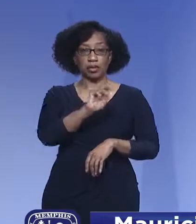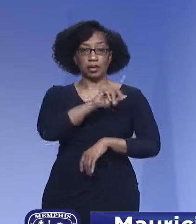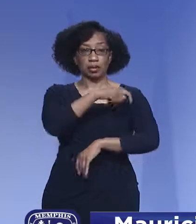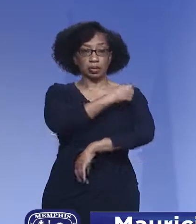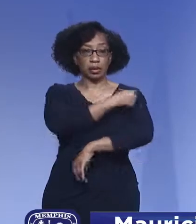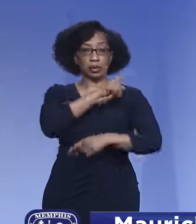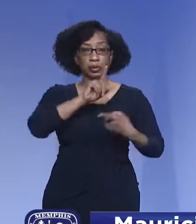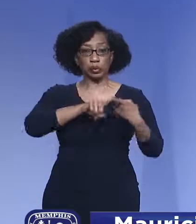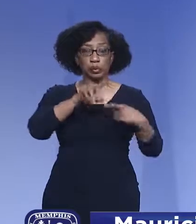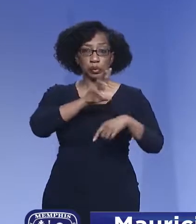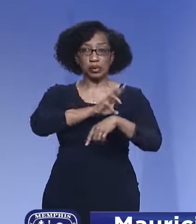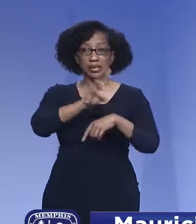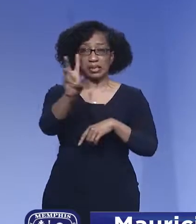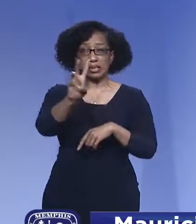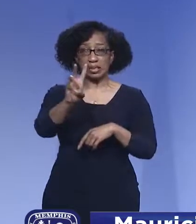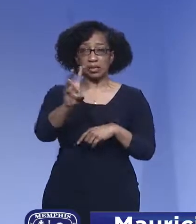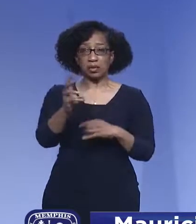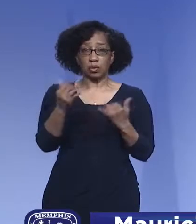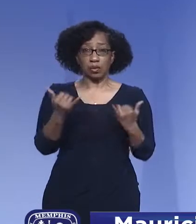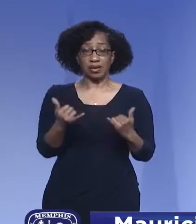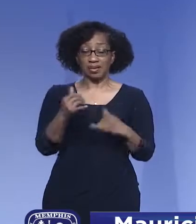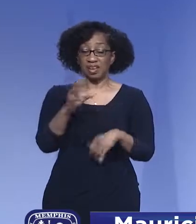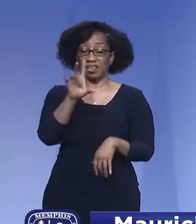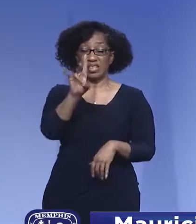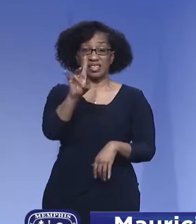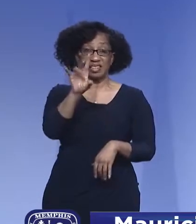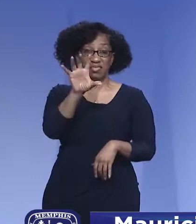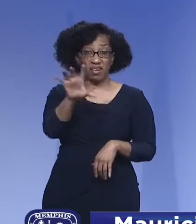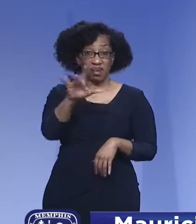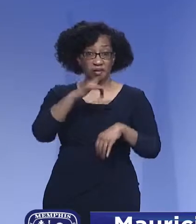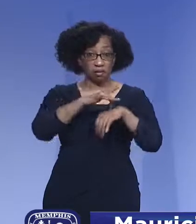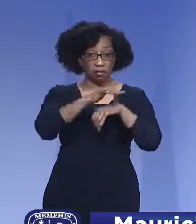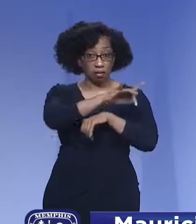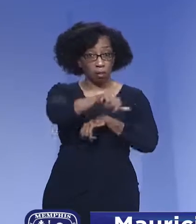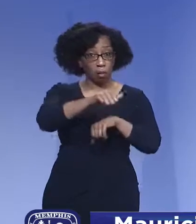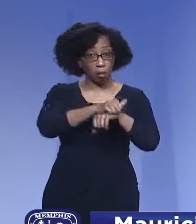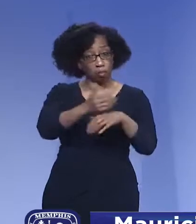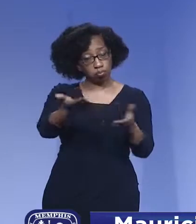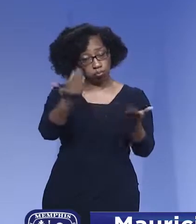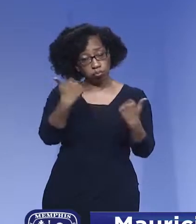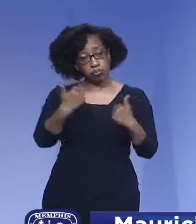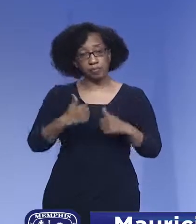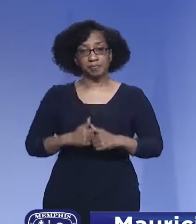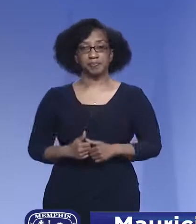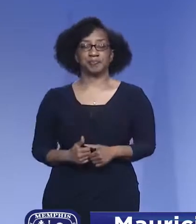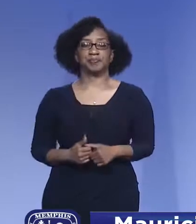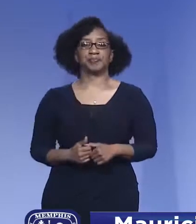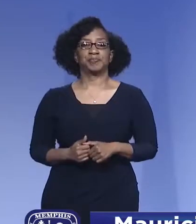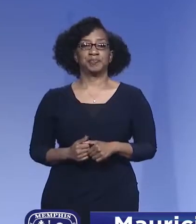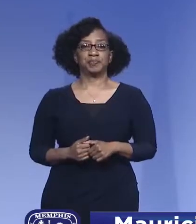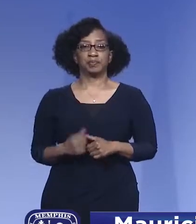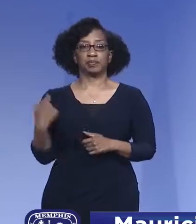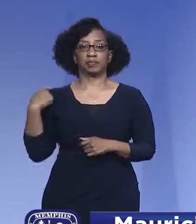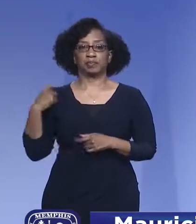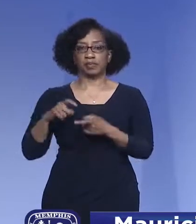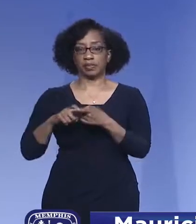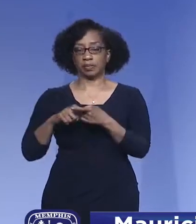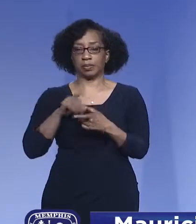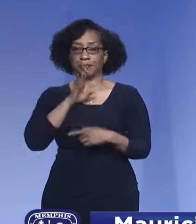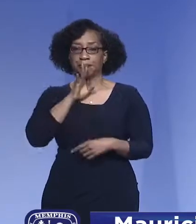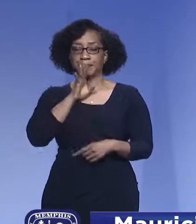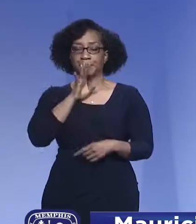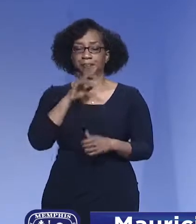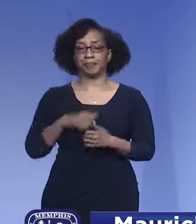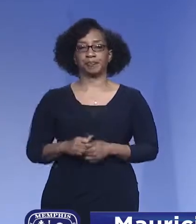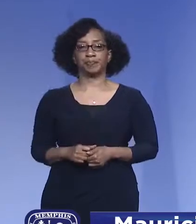this morning, 700 spots left. El centro de la Iglesia de la Ascensión tiene vacunas disponibles el día de hoy, y hasta hace rato todavía